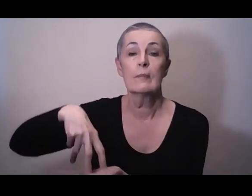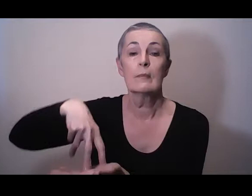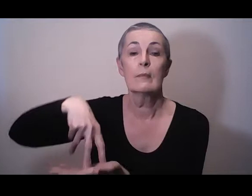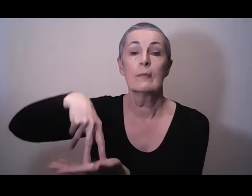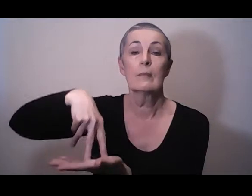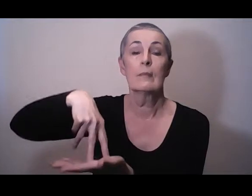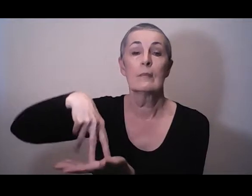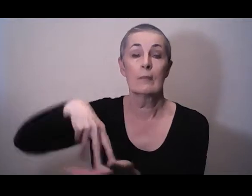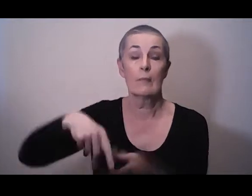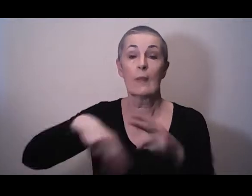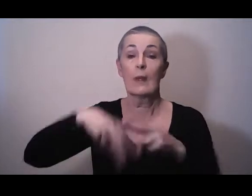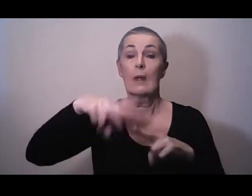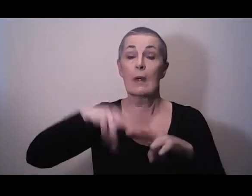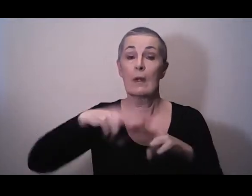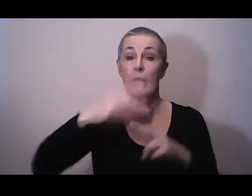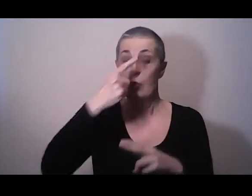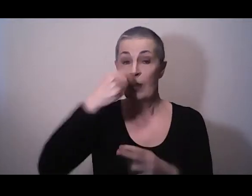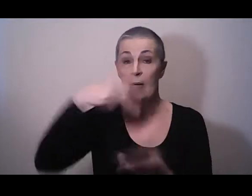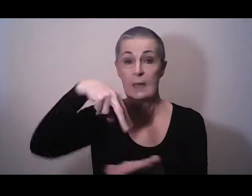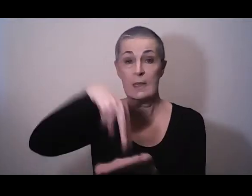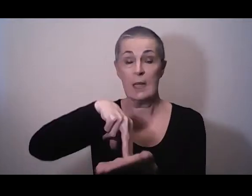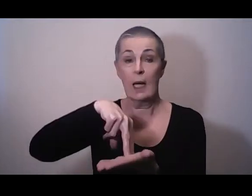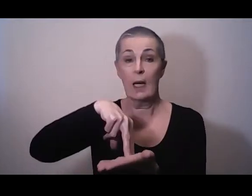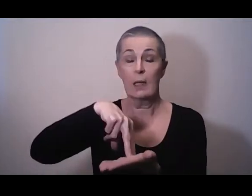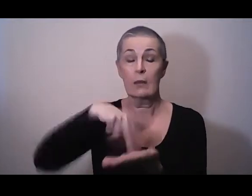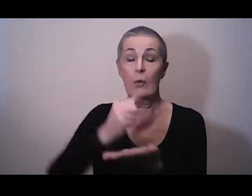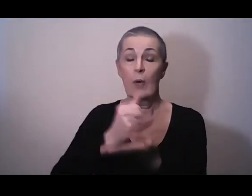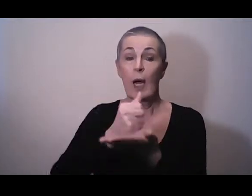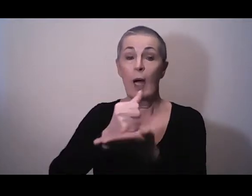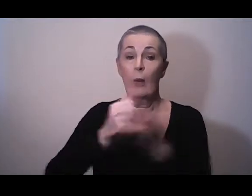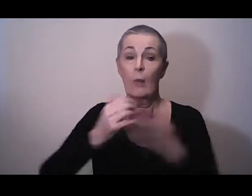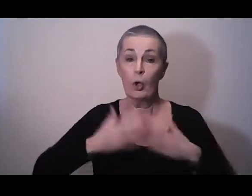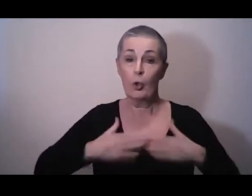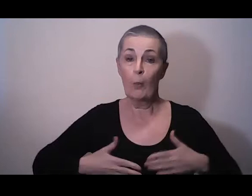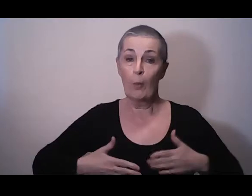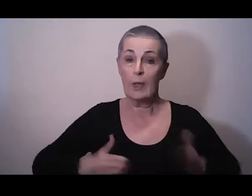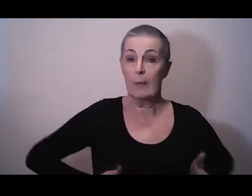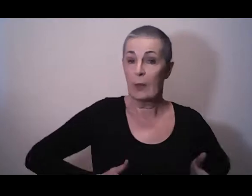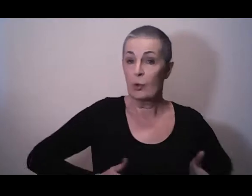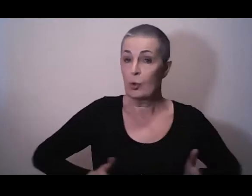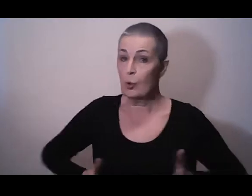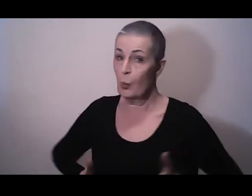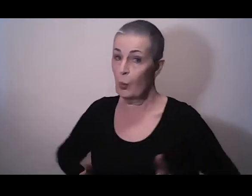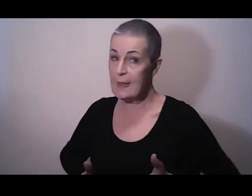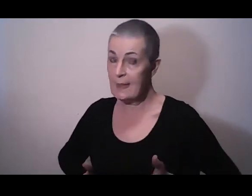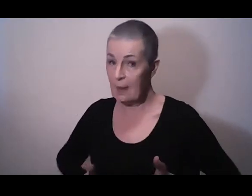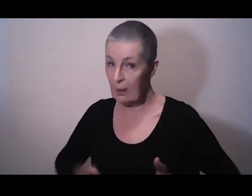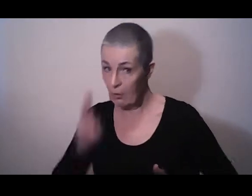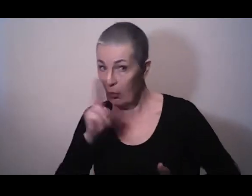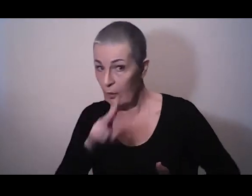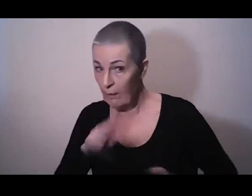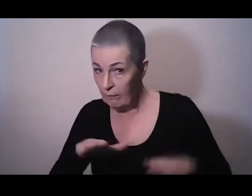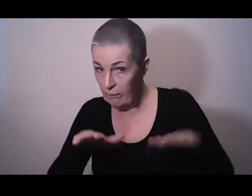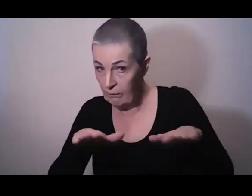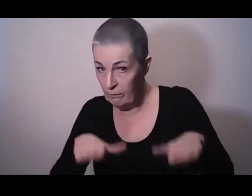twist side to side by going up on tiptoes of that opposite leg, as you can see.